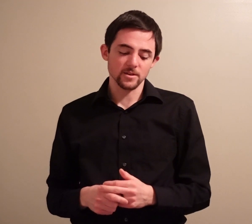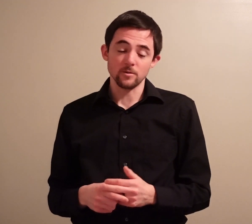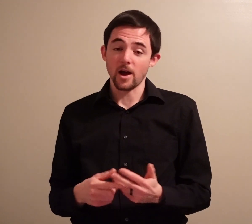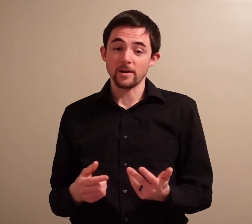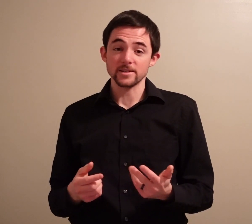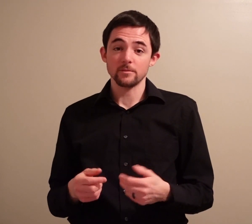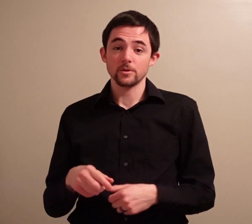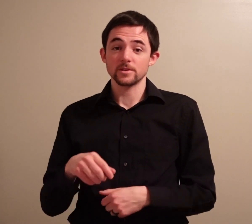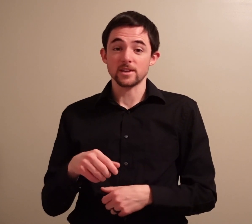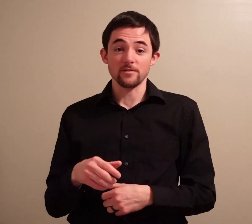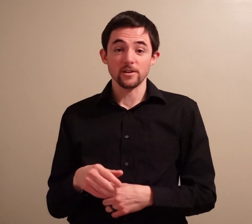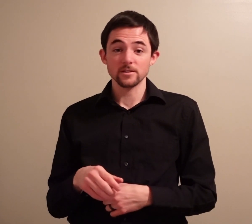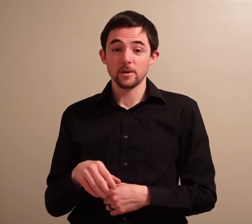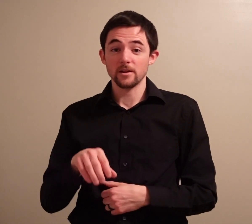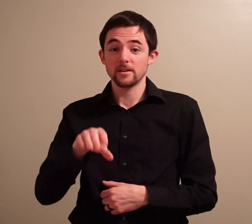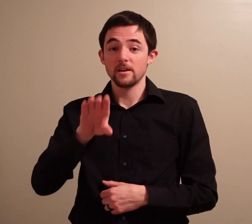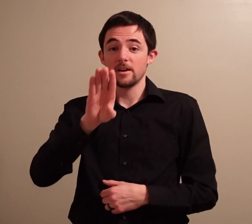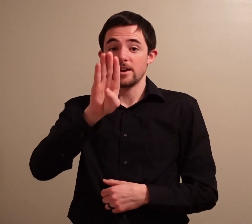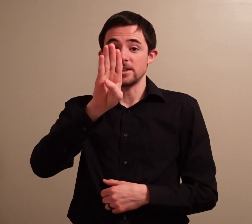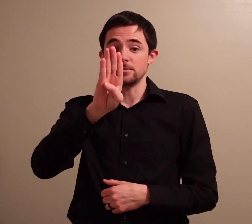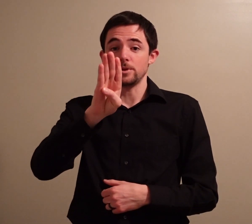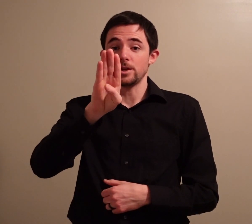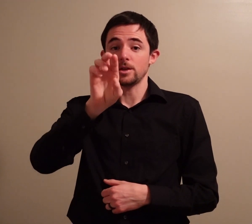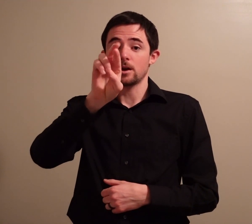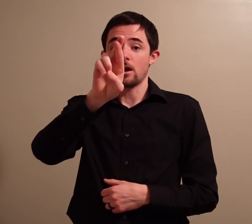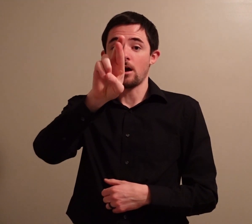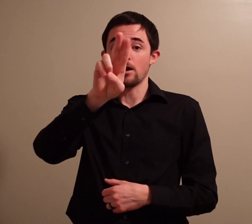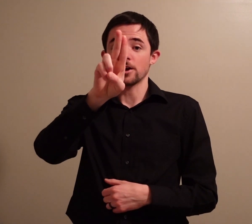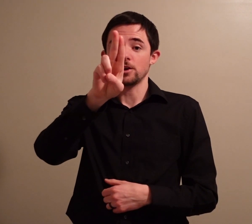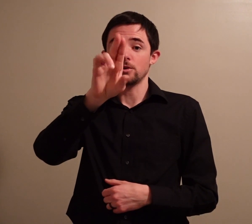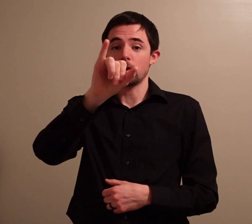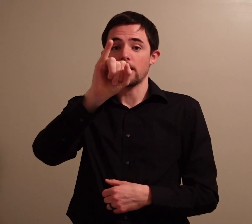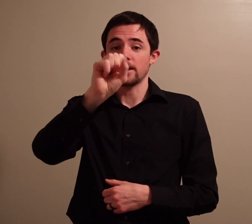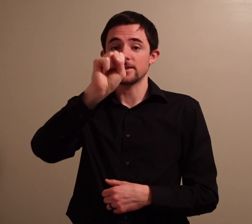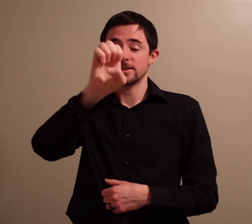how I sign bruise is I fingerspell it. It's B-R-U-I-S-E,